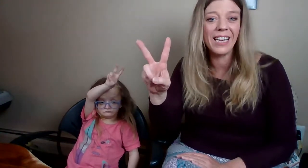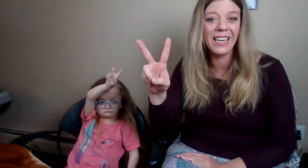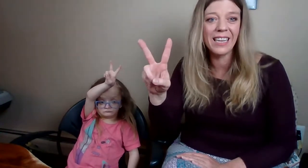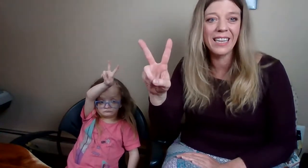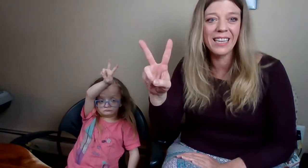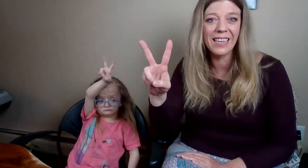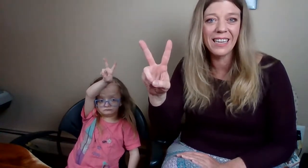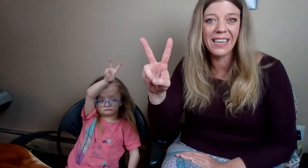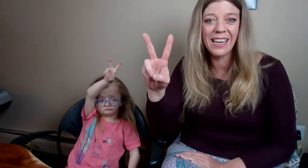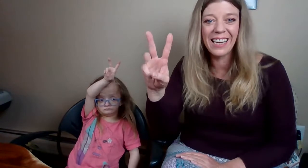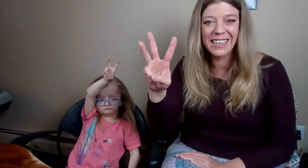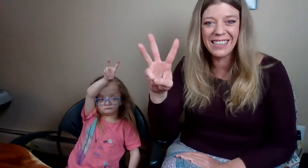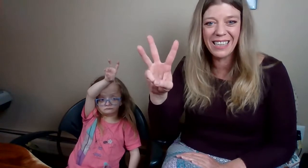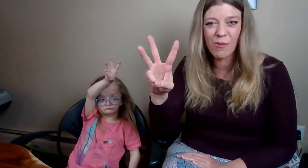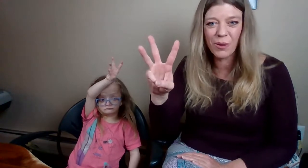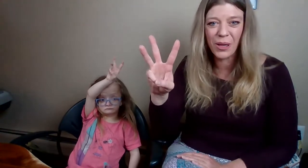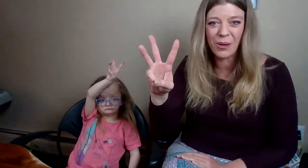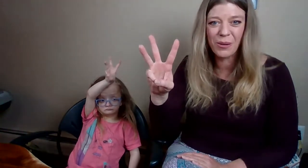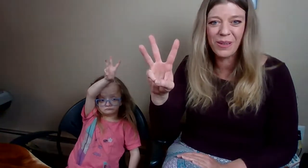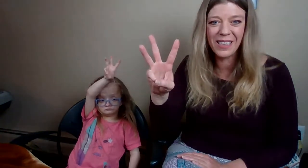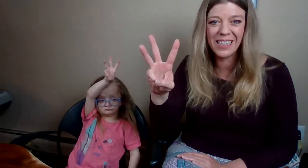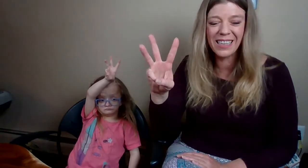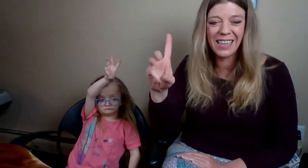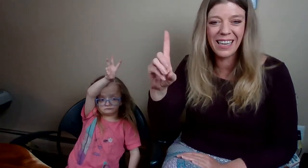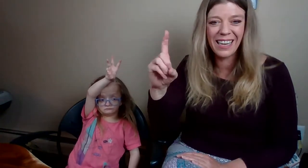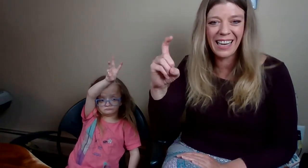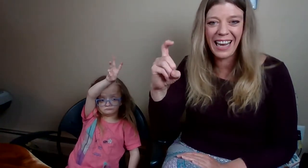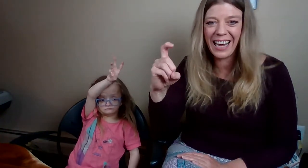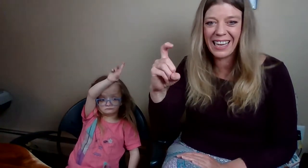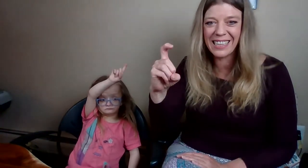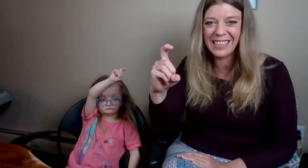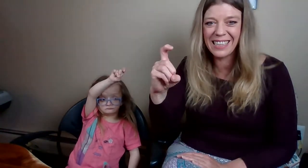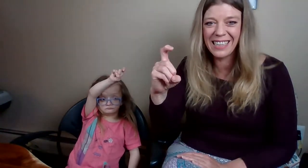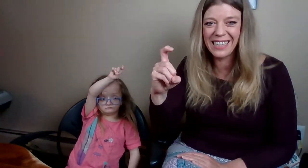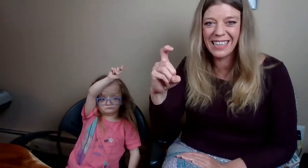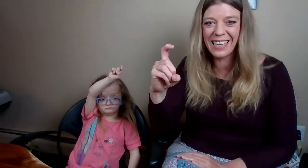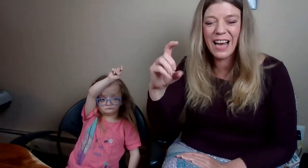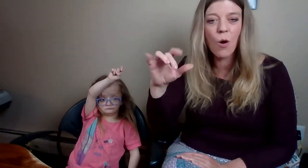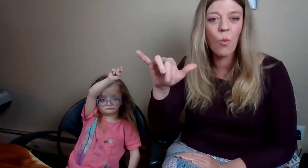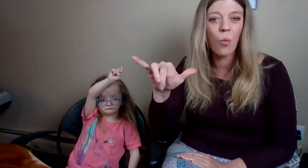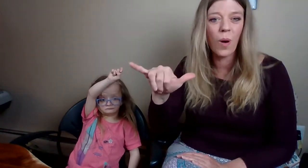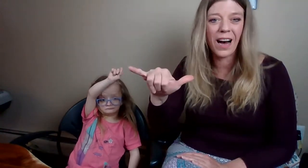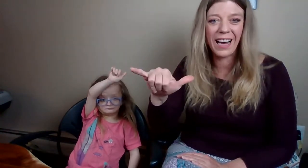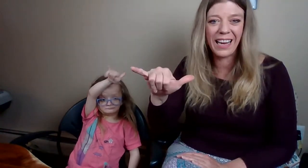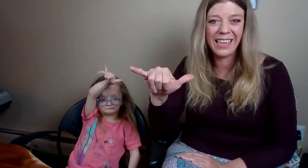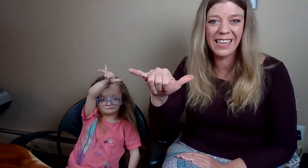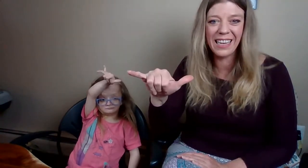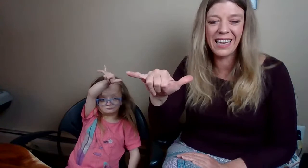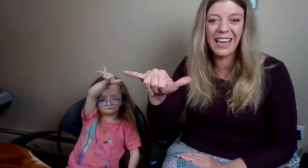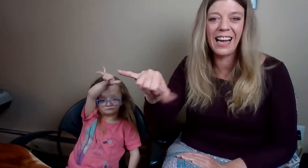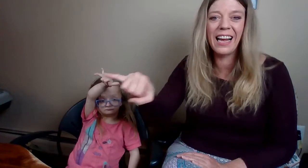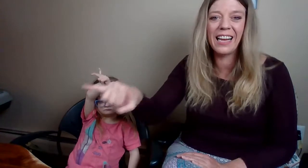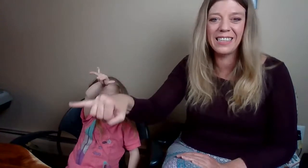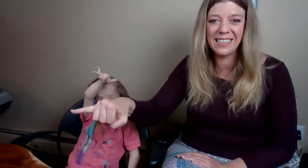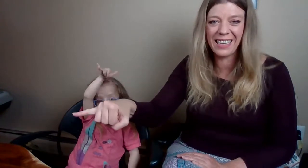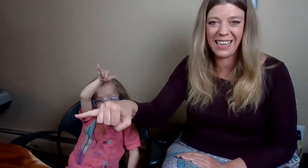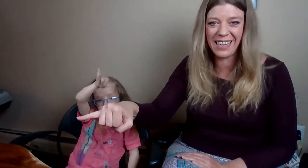V, mm, W, mm, X, mm, Y, mm, and Z.